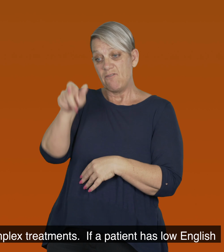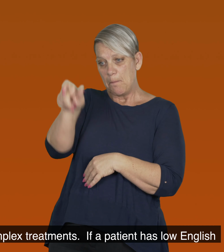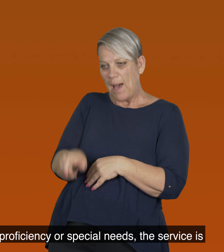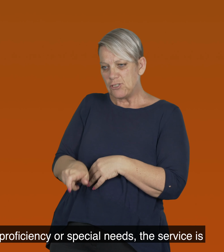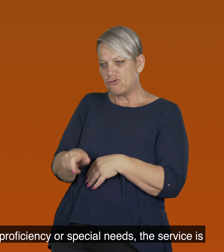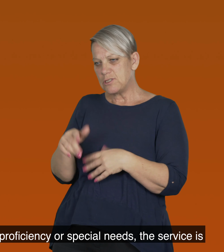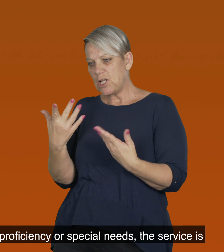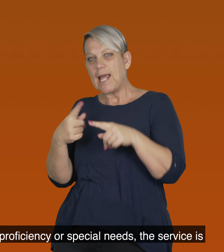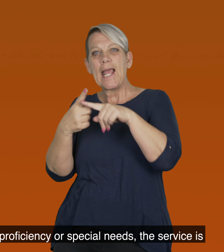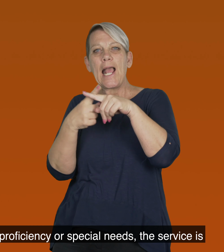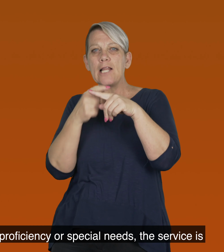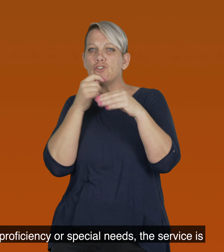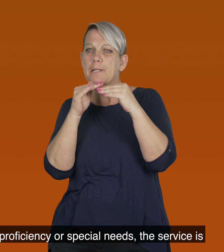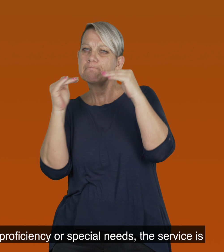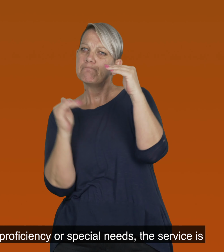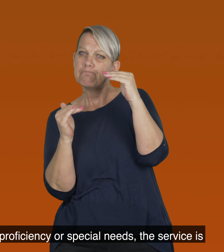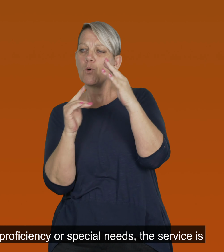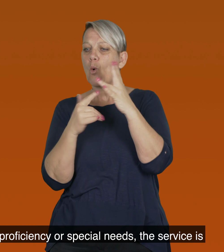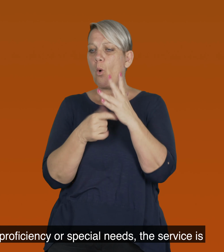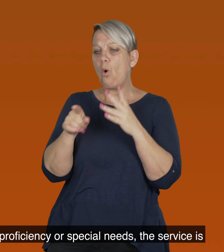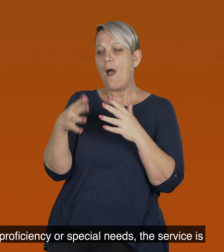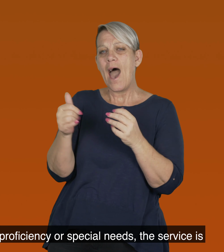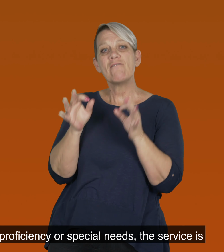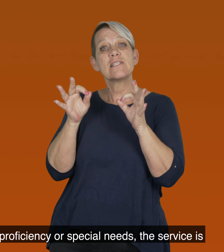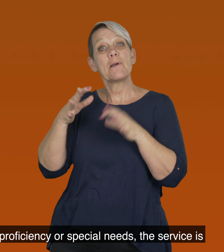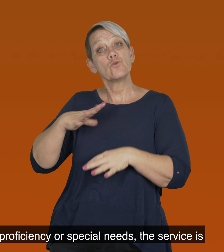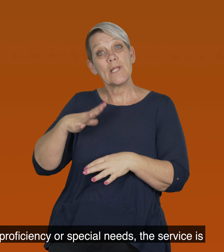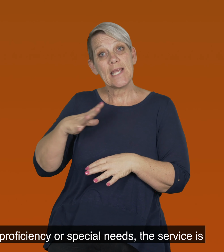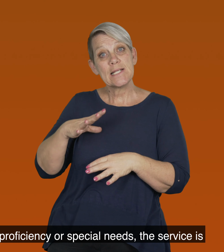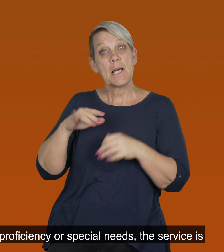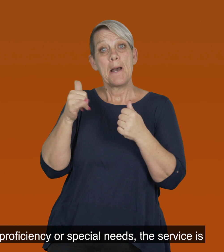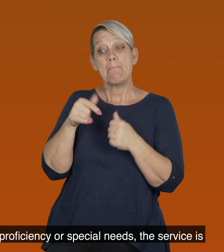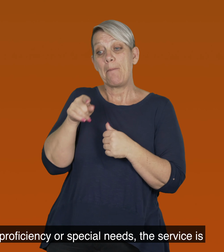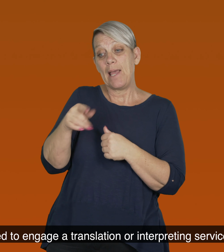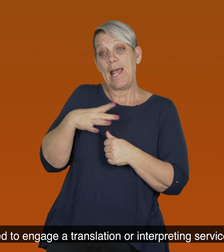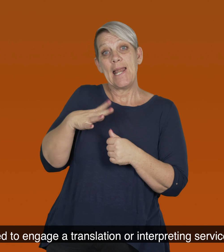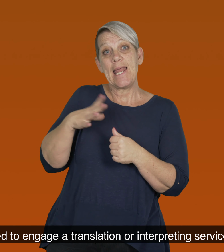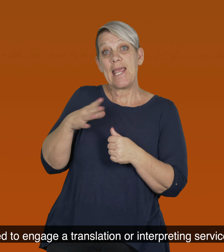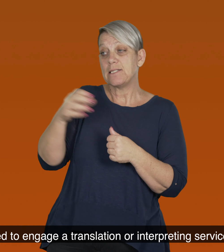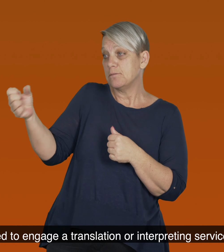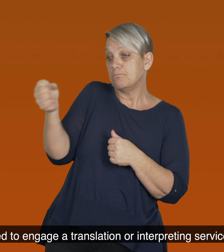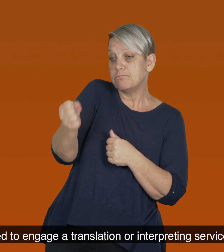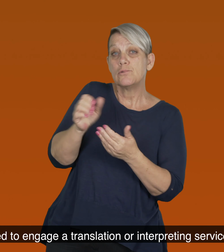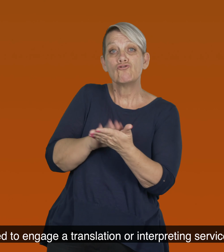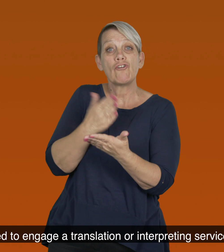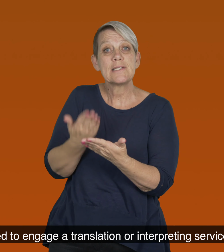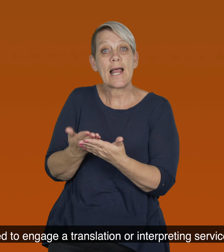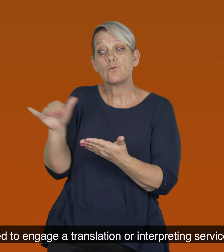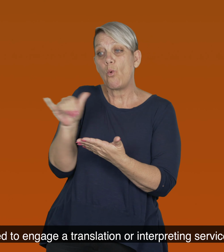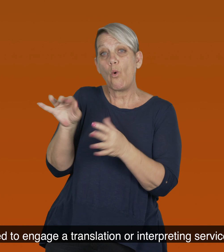If a patient has low English proficiency or special needs, the service is required to engage a translation